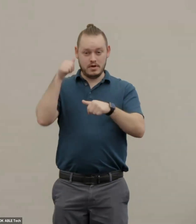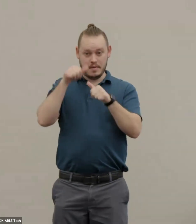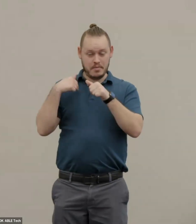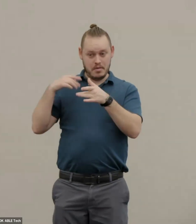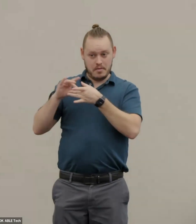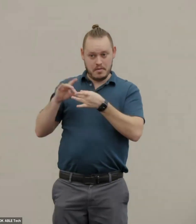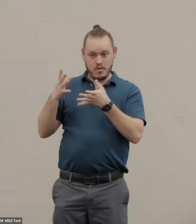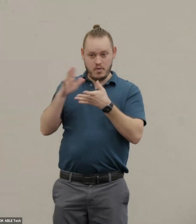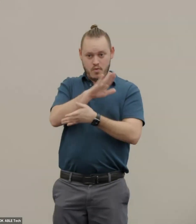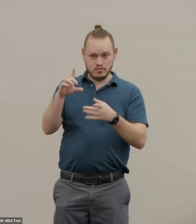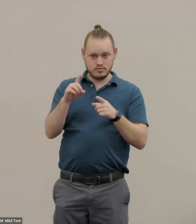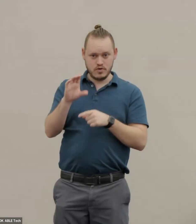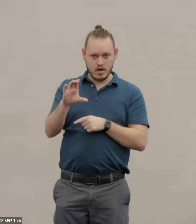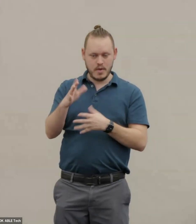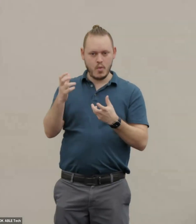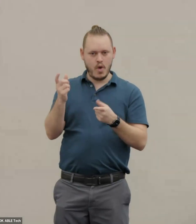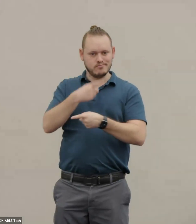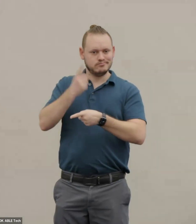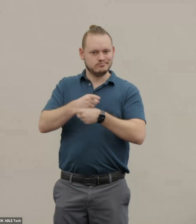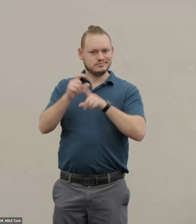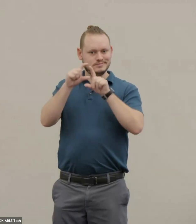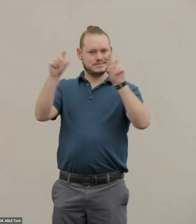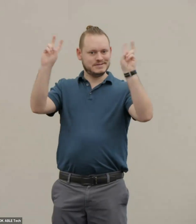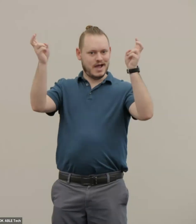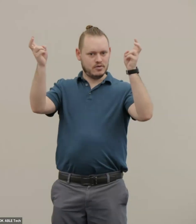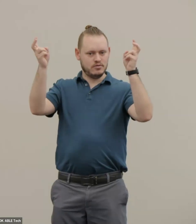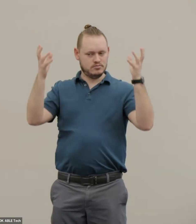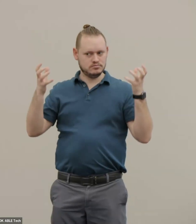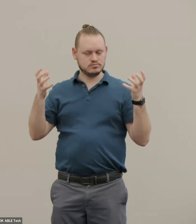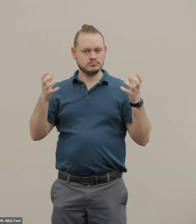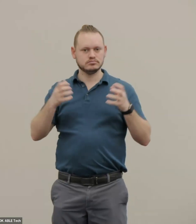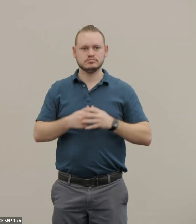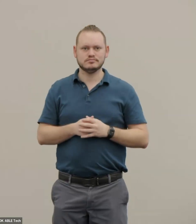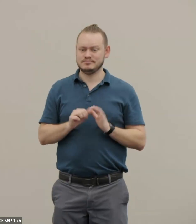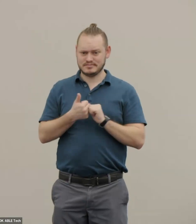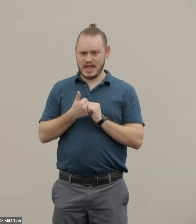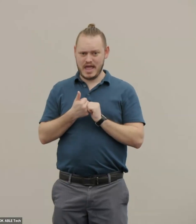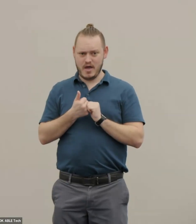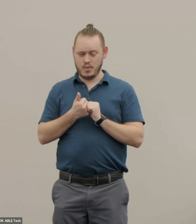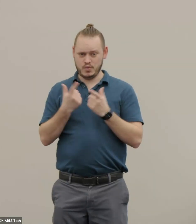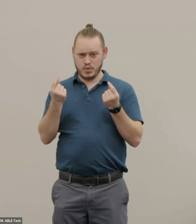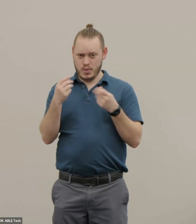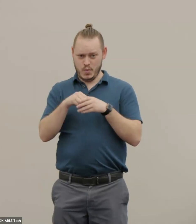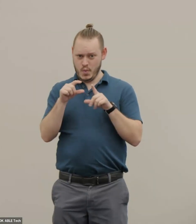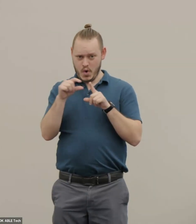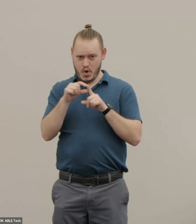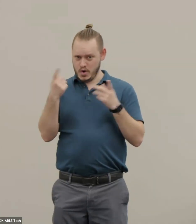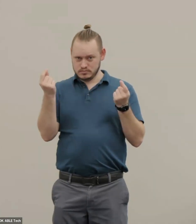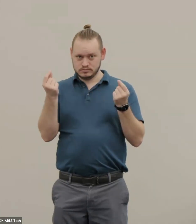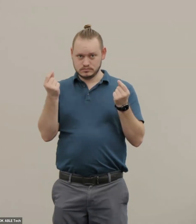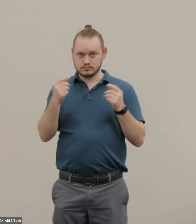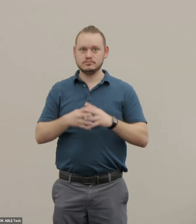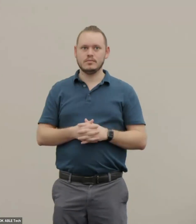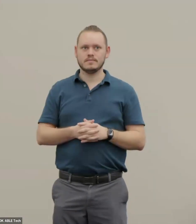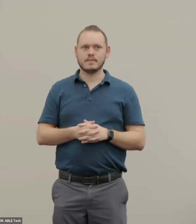that you want to give your document an appropriate title. Okay. The way that we accomplish that in Word is if you go